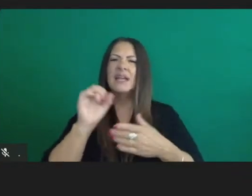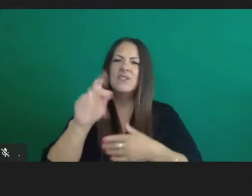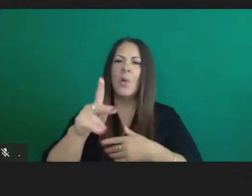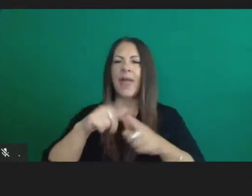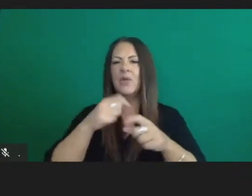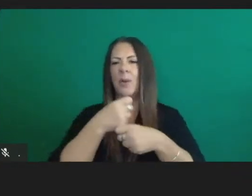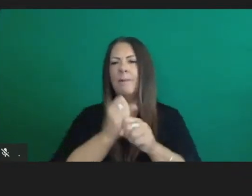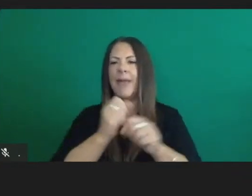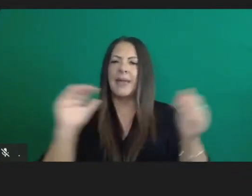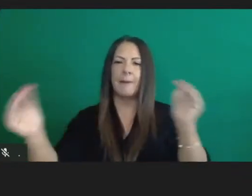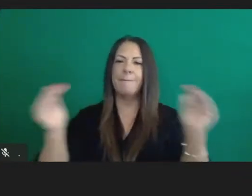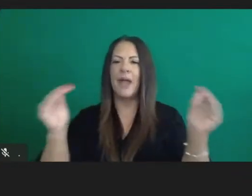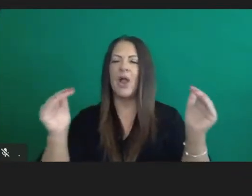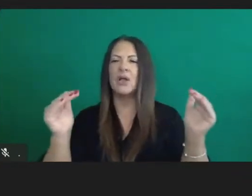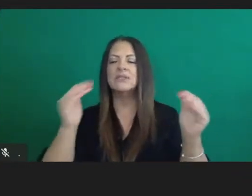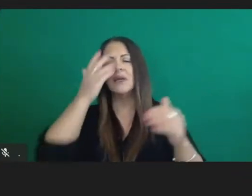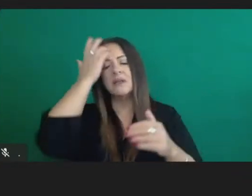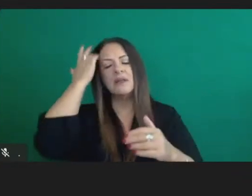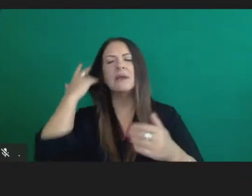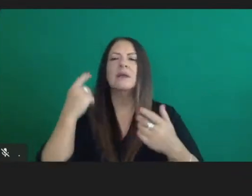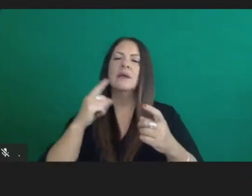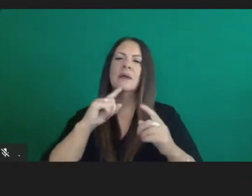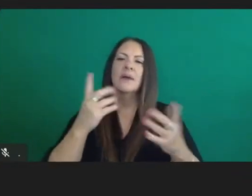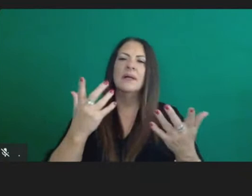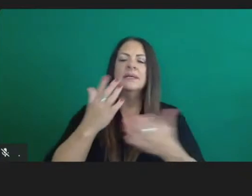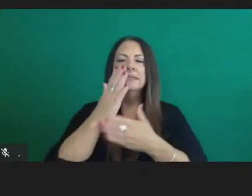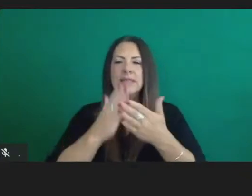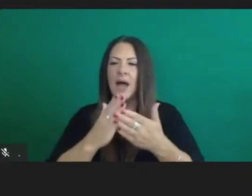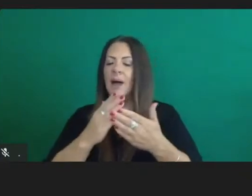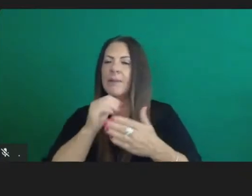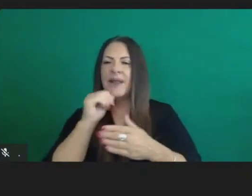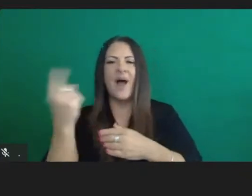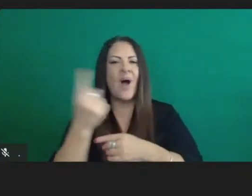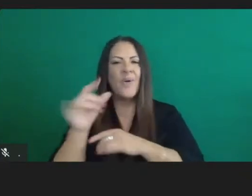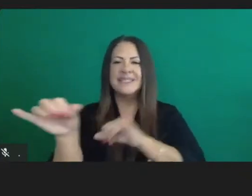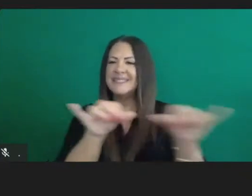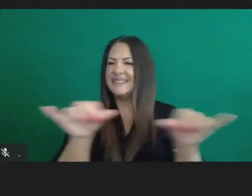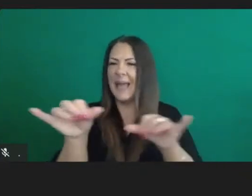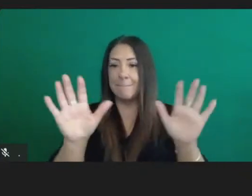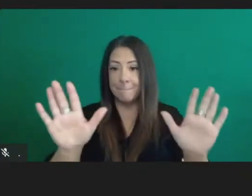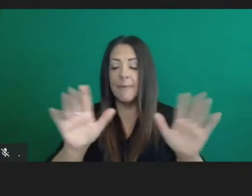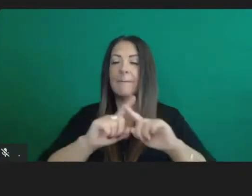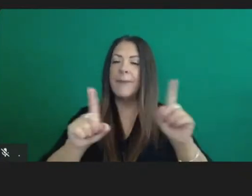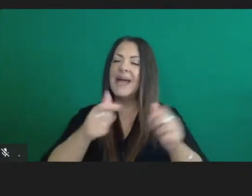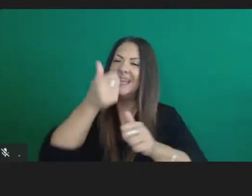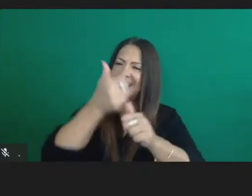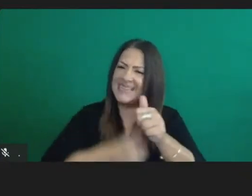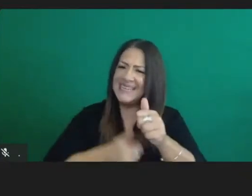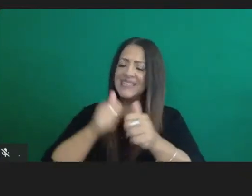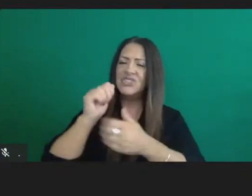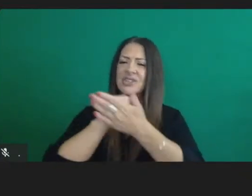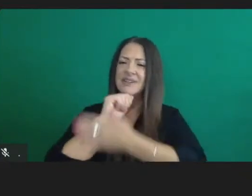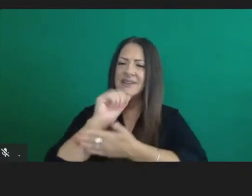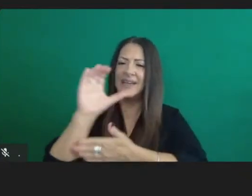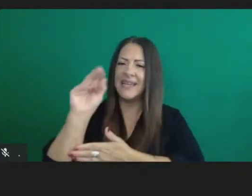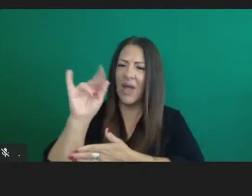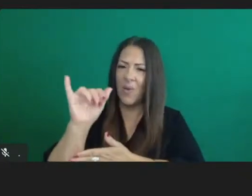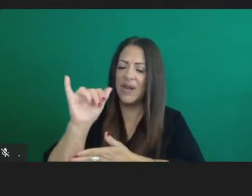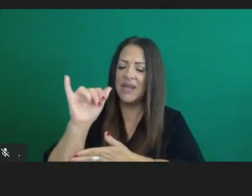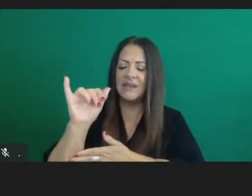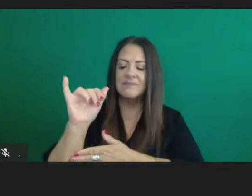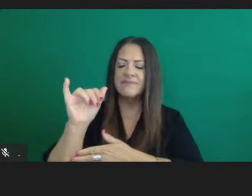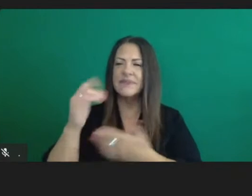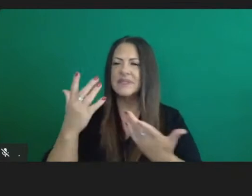across different parts of the state, and there will be some meaningful differences. But I will tell you that in each county, it is sort of an up